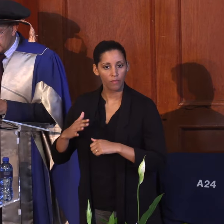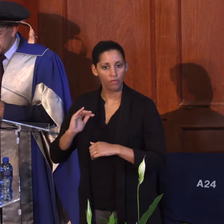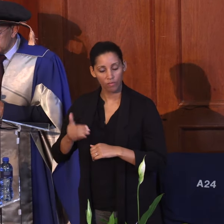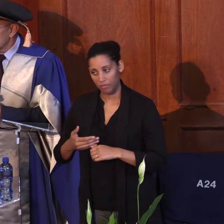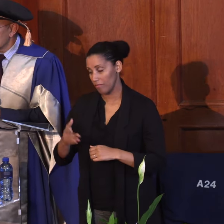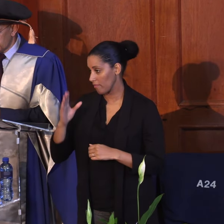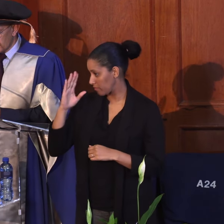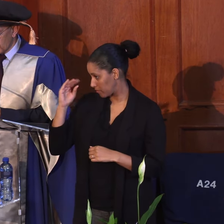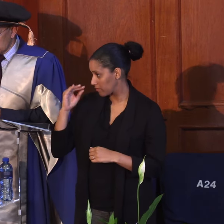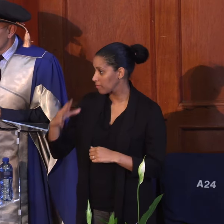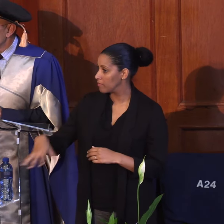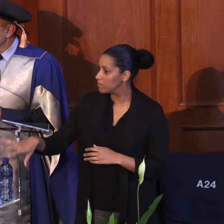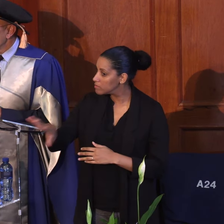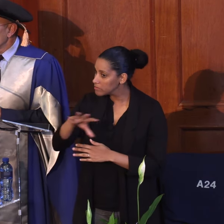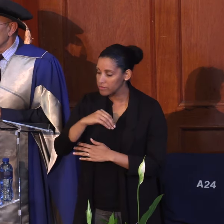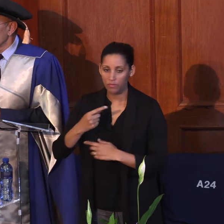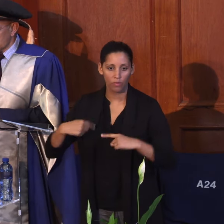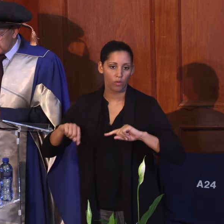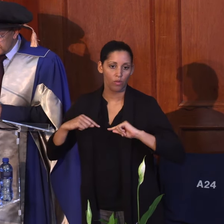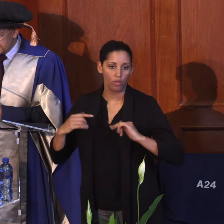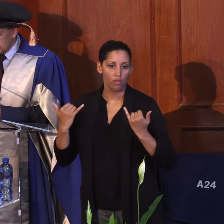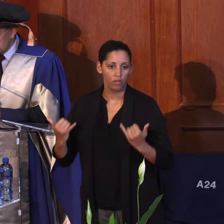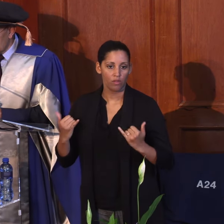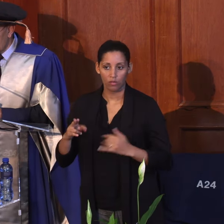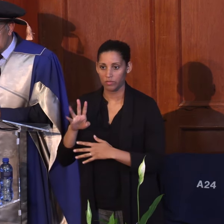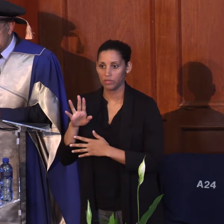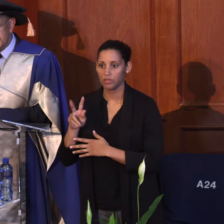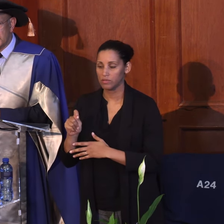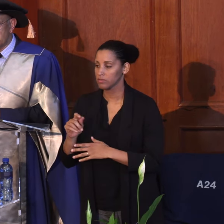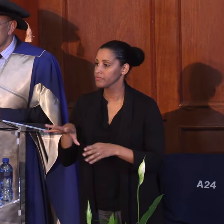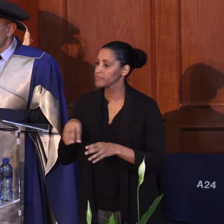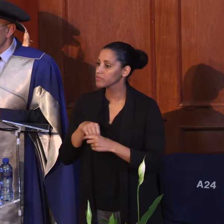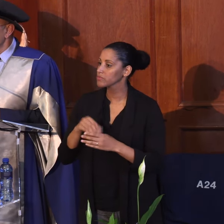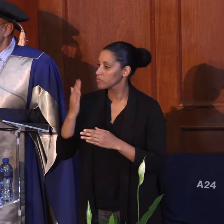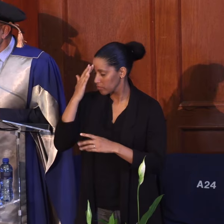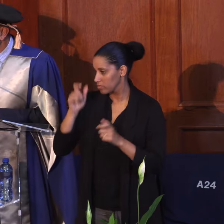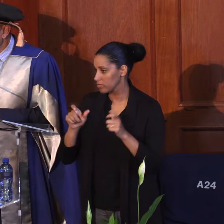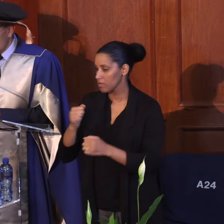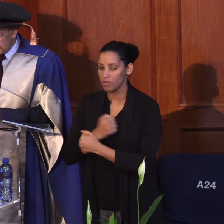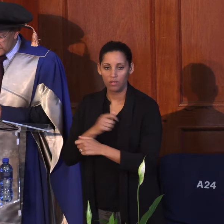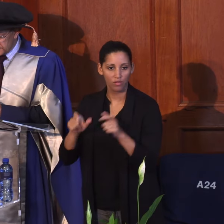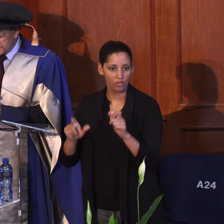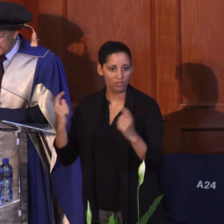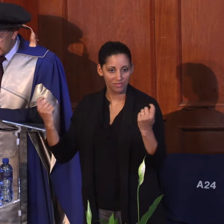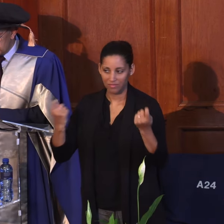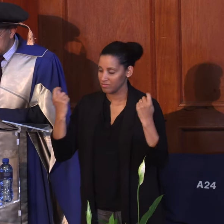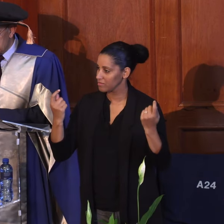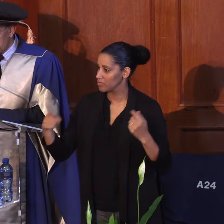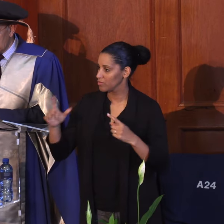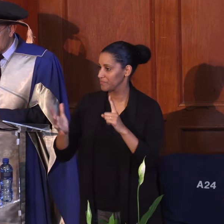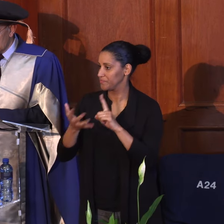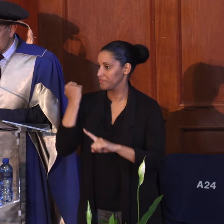at UCT join our graduates and their loved ones in celebrating your accomplishments,